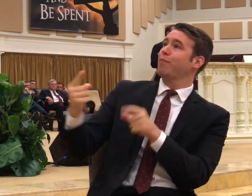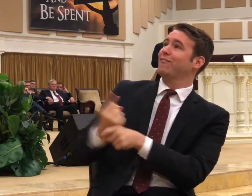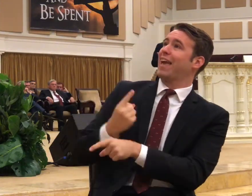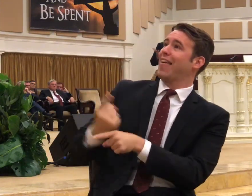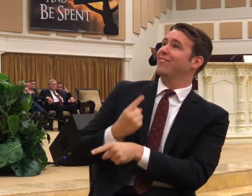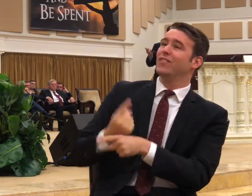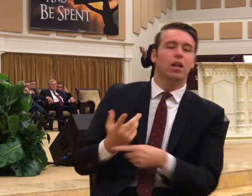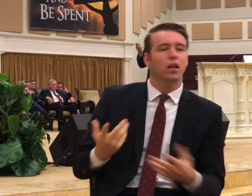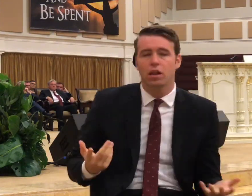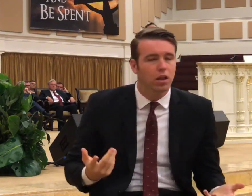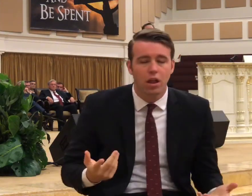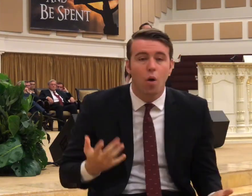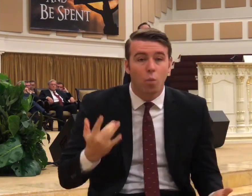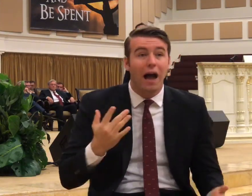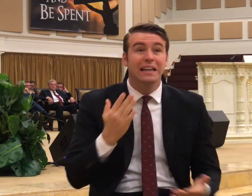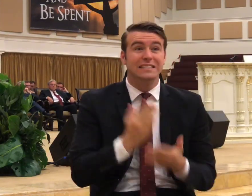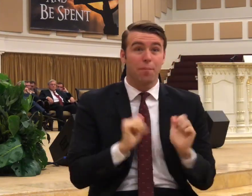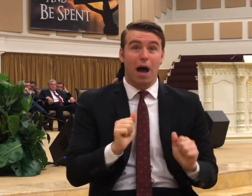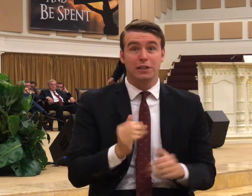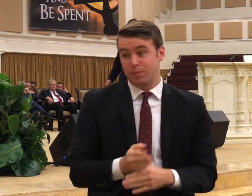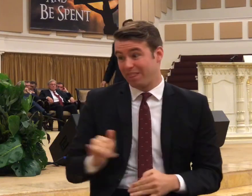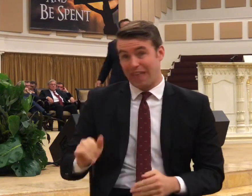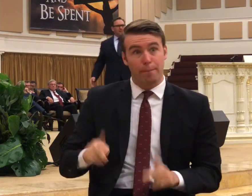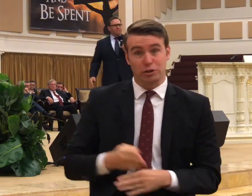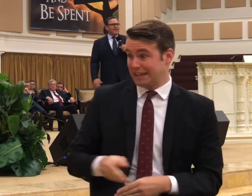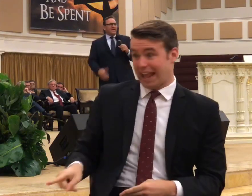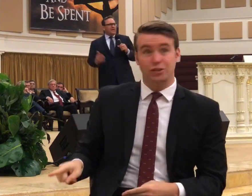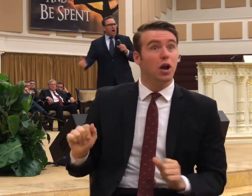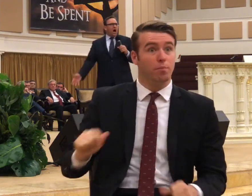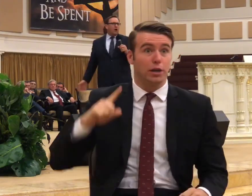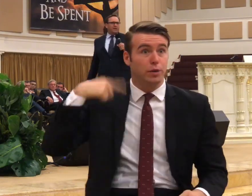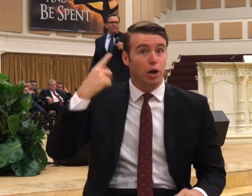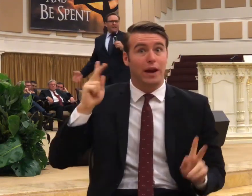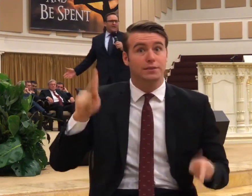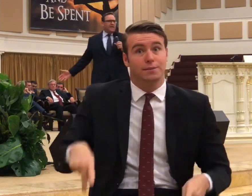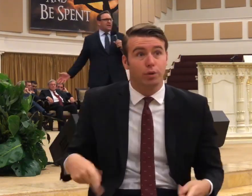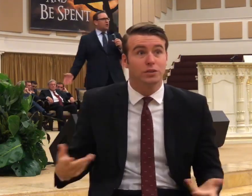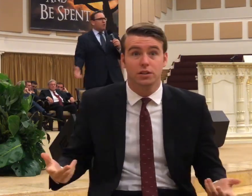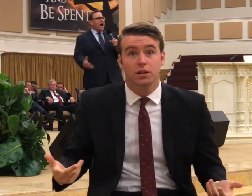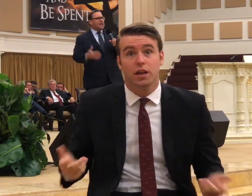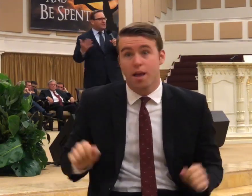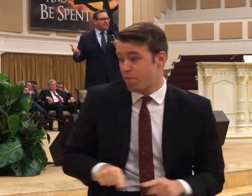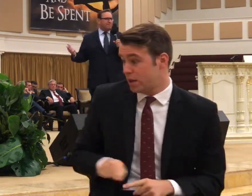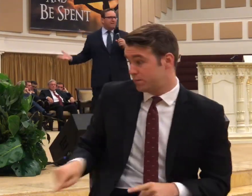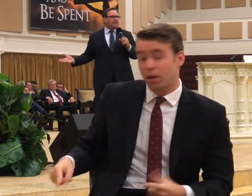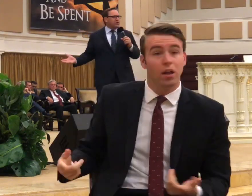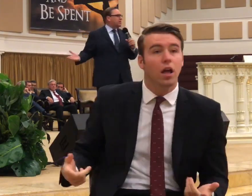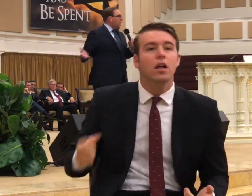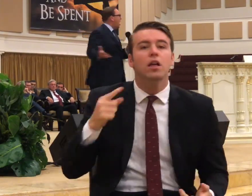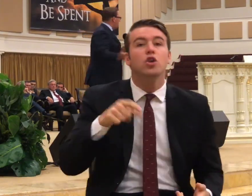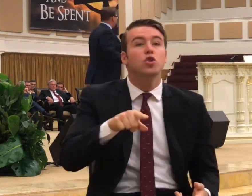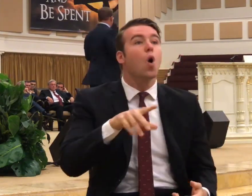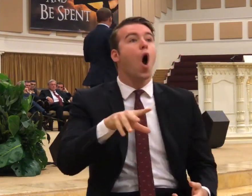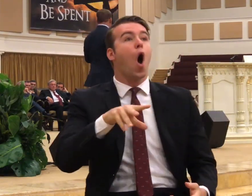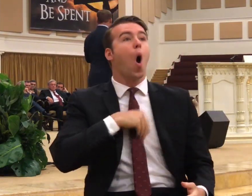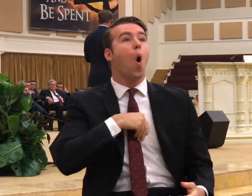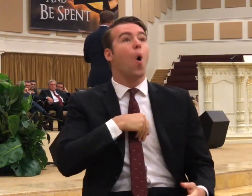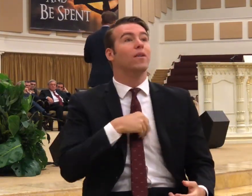few knuckleheads maybe on the pew next to you. Being a car, being in a garage doesn't make you a